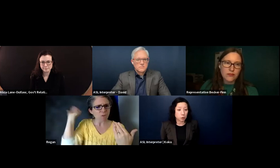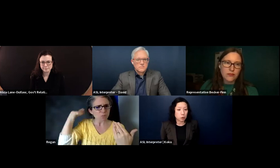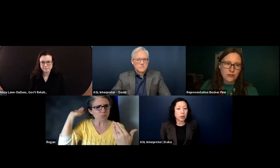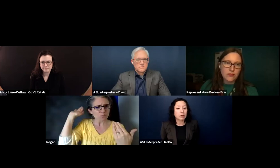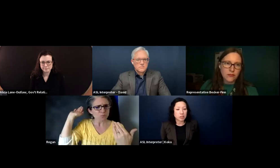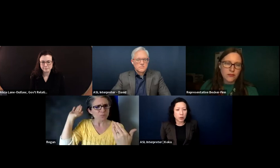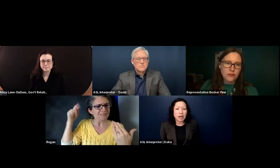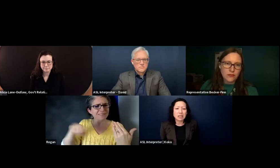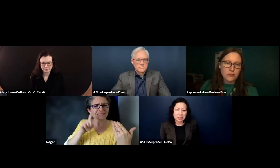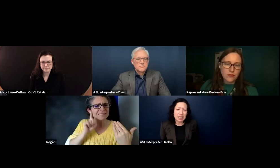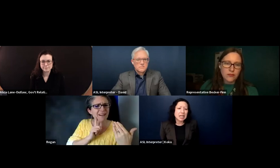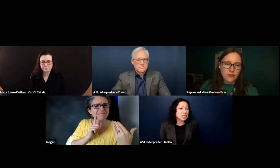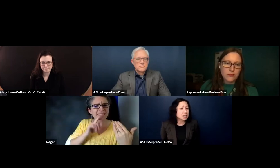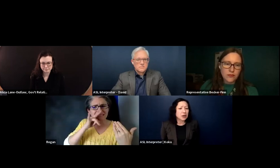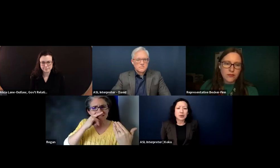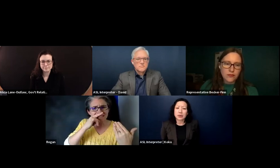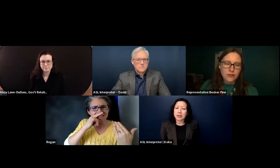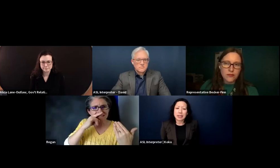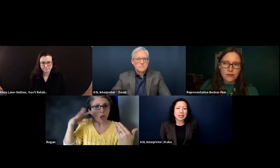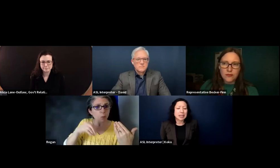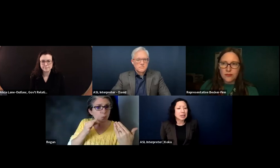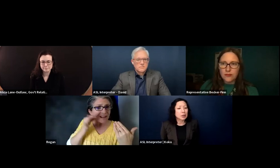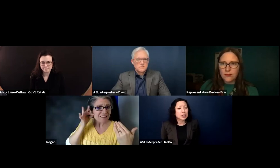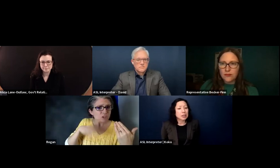for K-12 as well. So